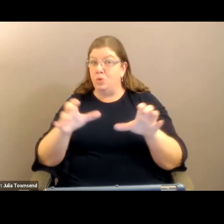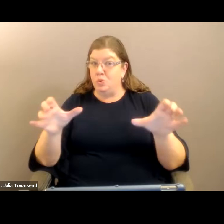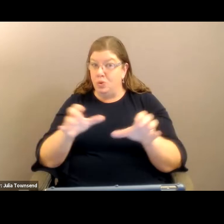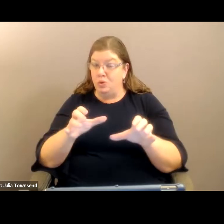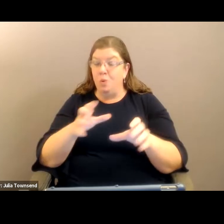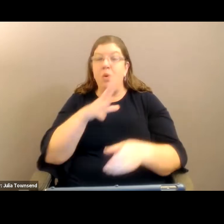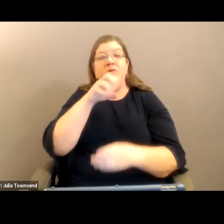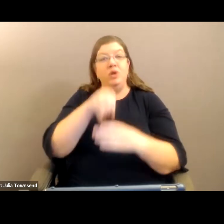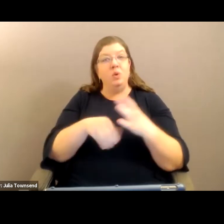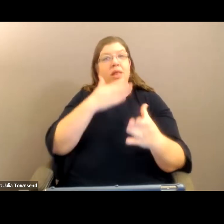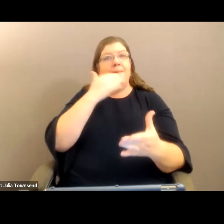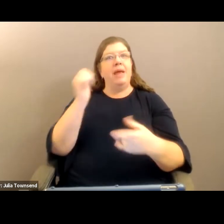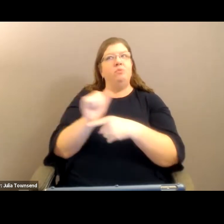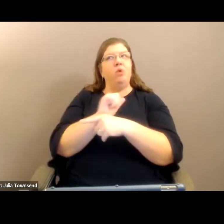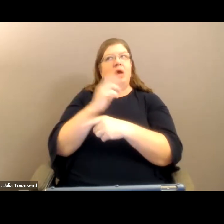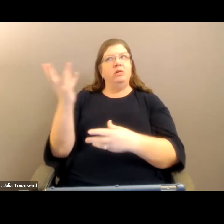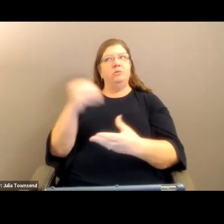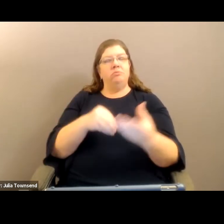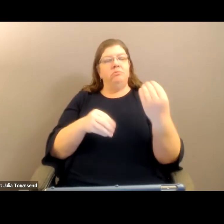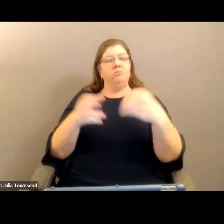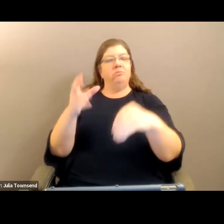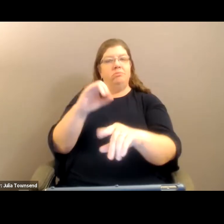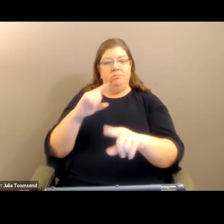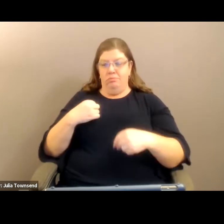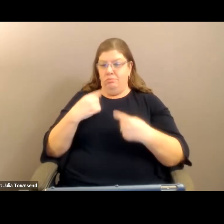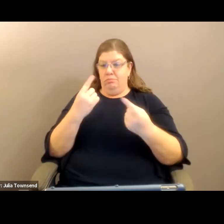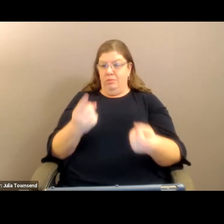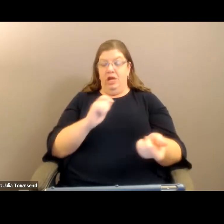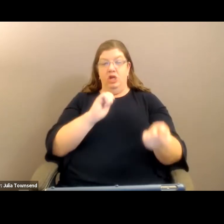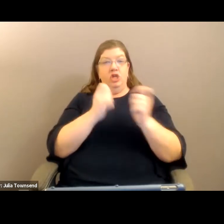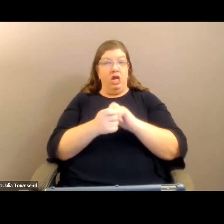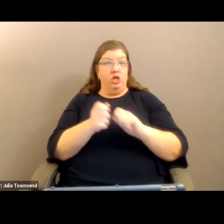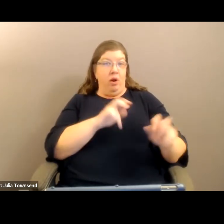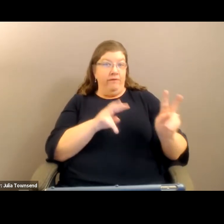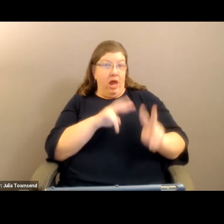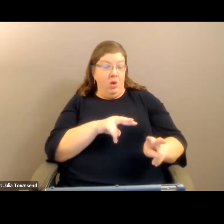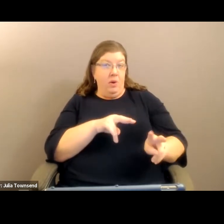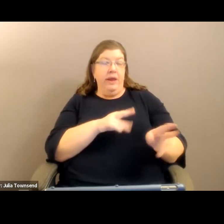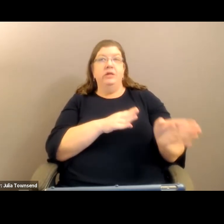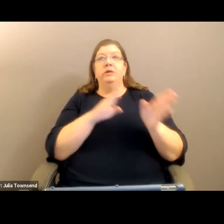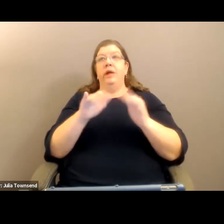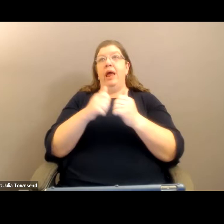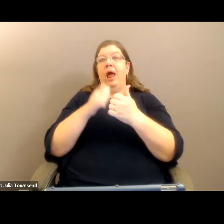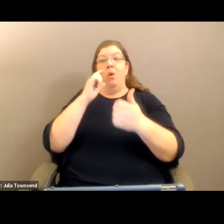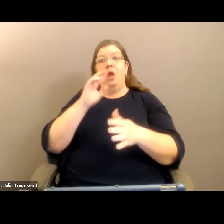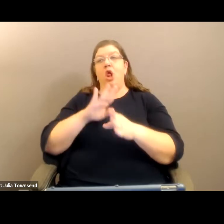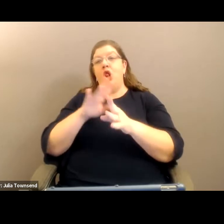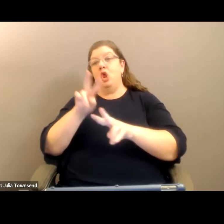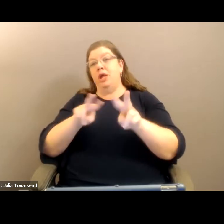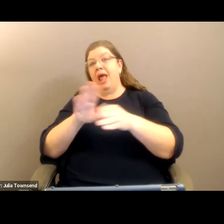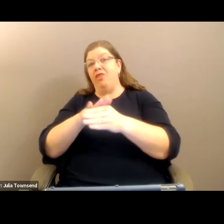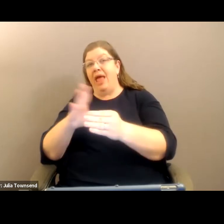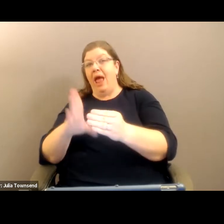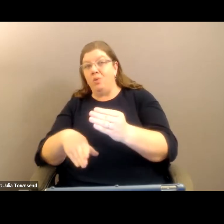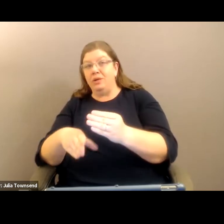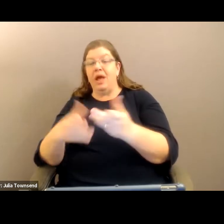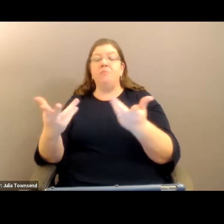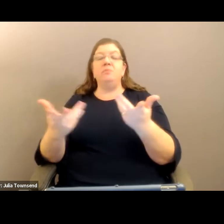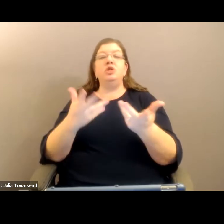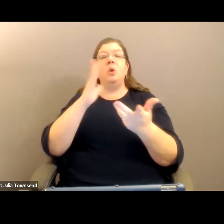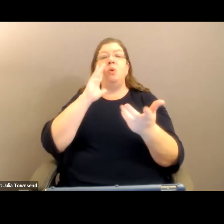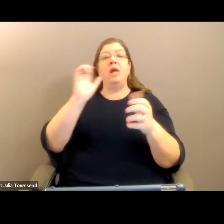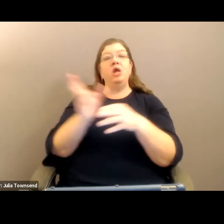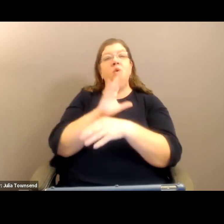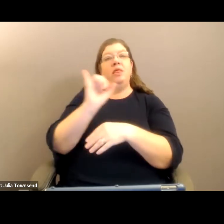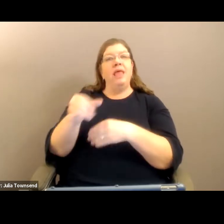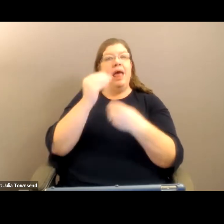best practices along the way, even changing our evaluation, how we look at outcomes to this, so that we can use that